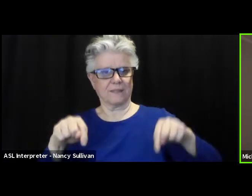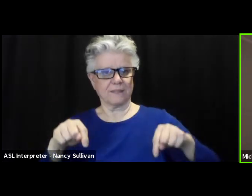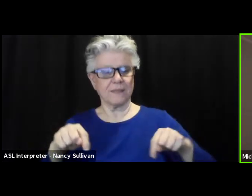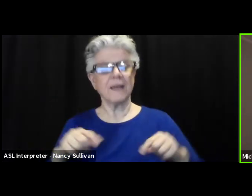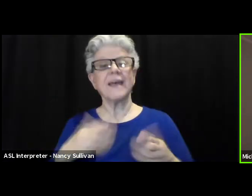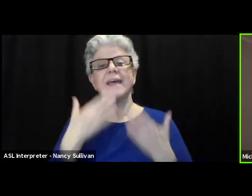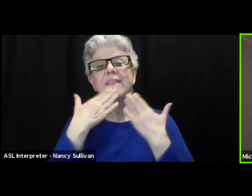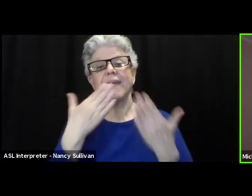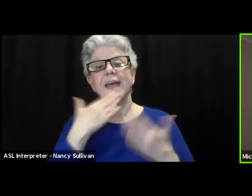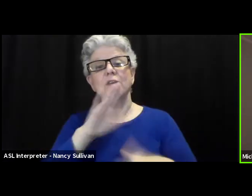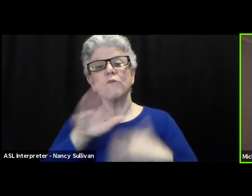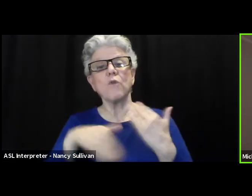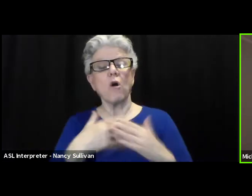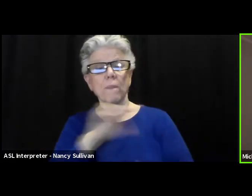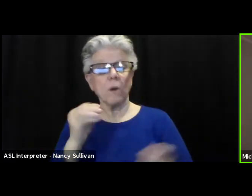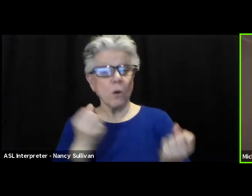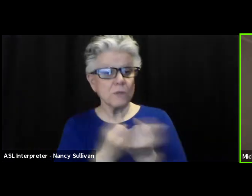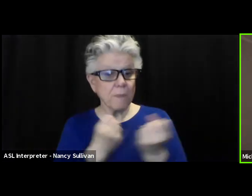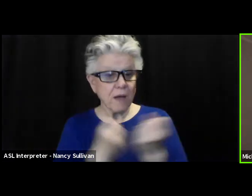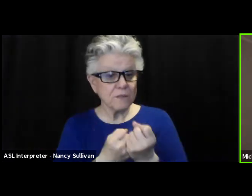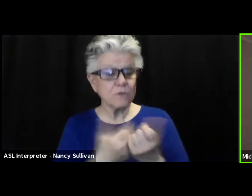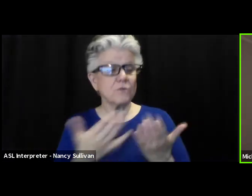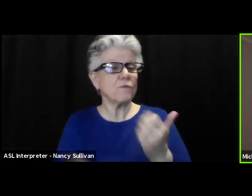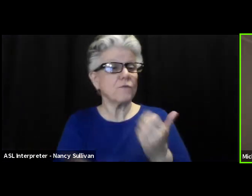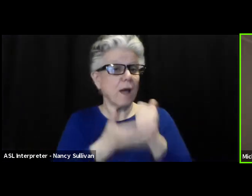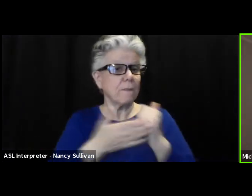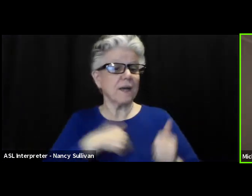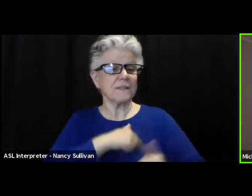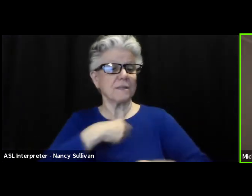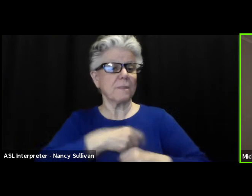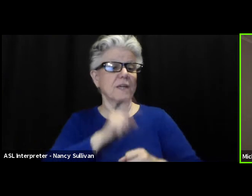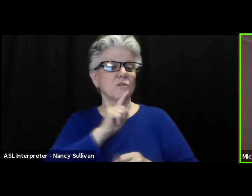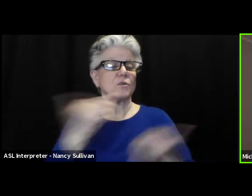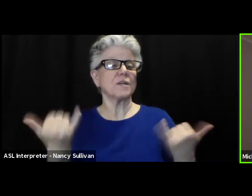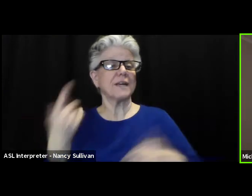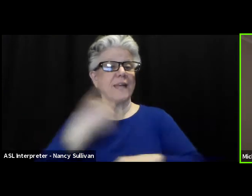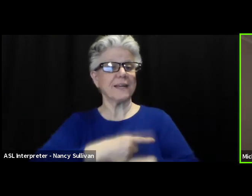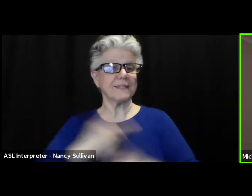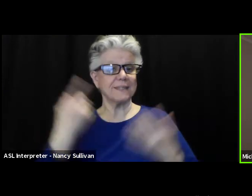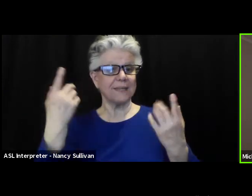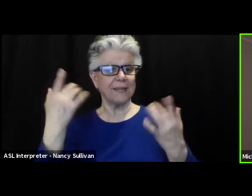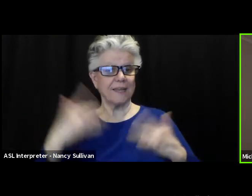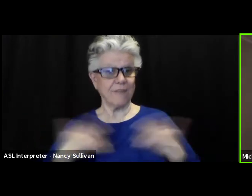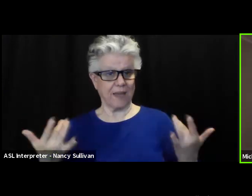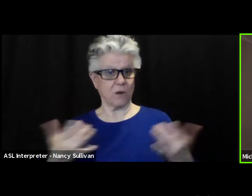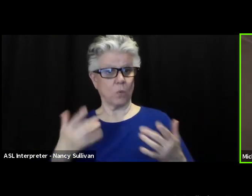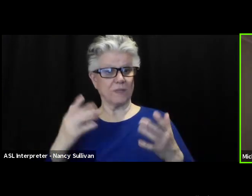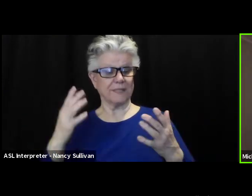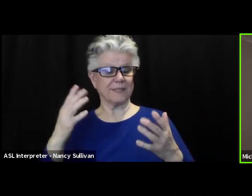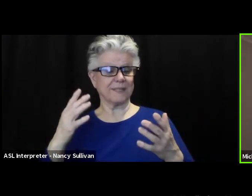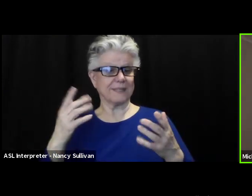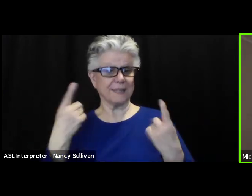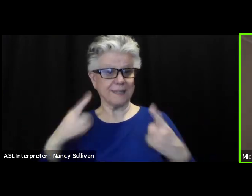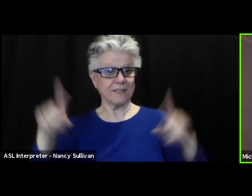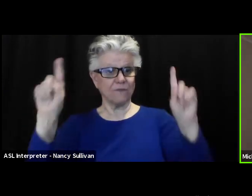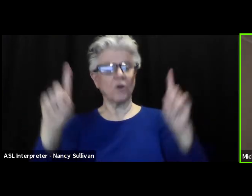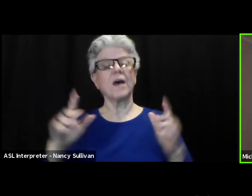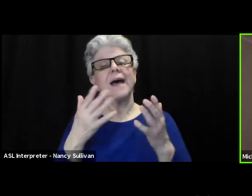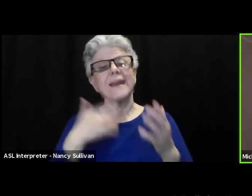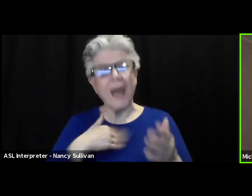to all of our co-sponsors for helping to ensure the success of today's event. Finally, I invite you to support